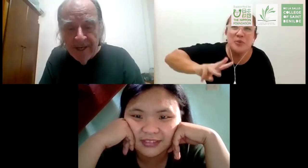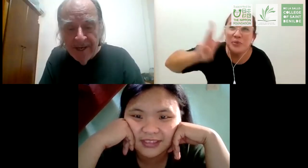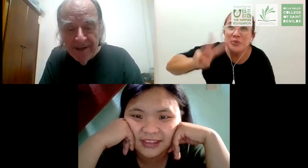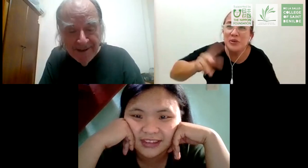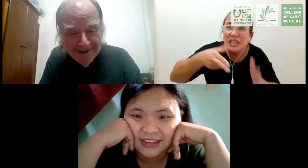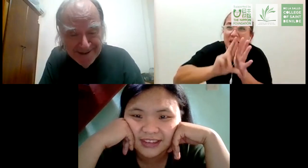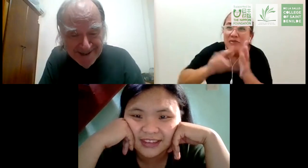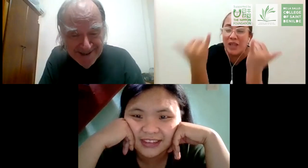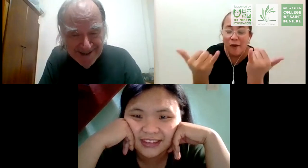today.